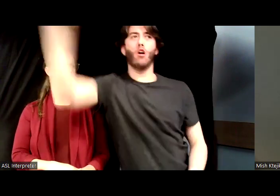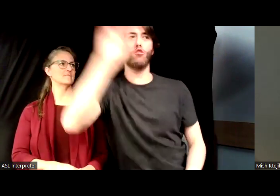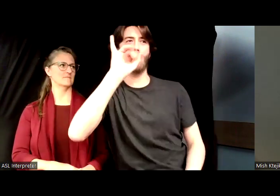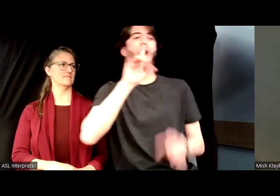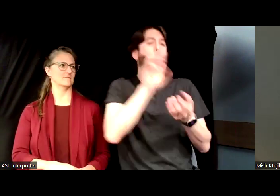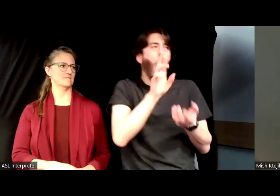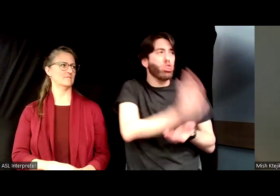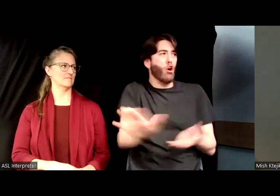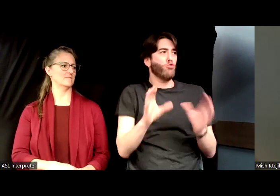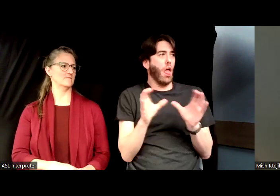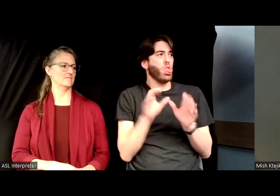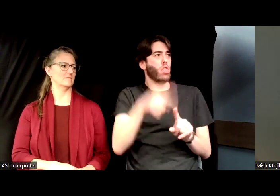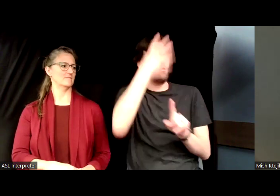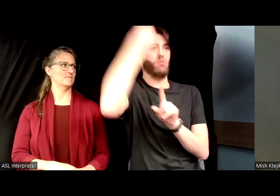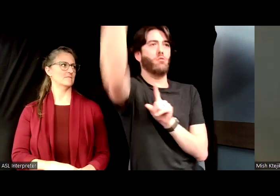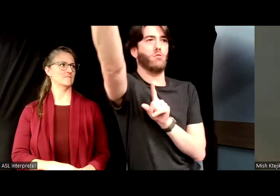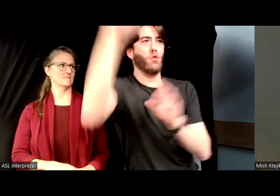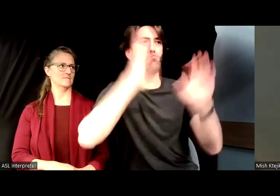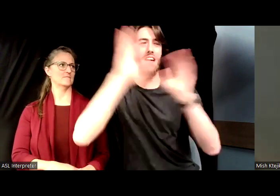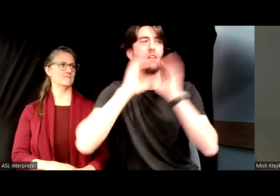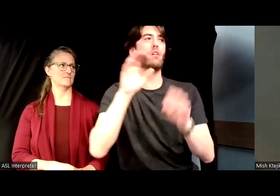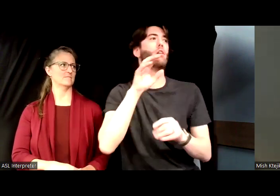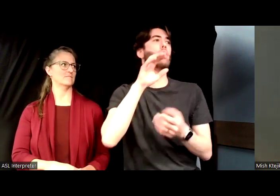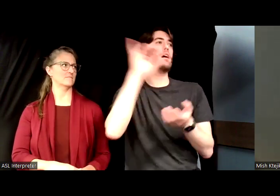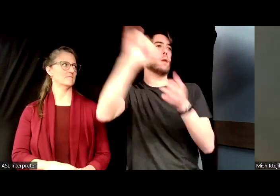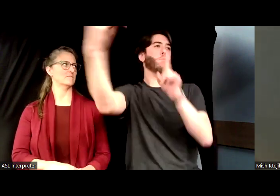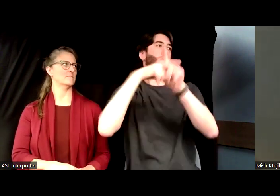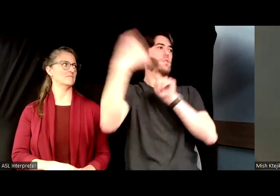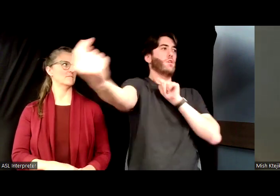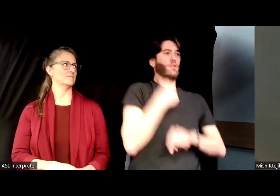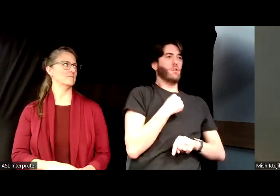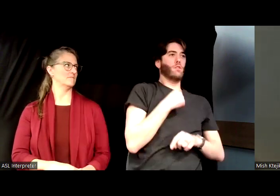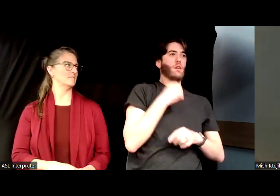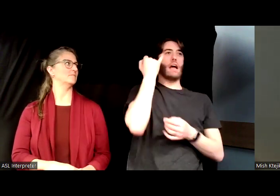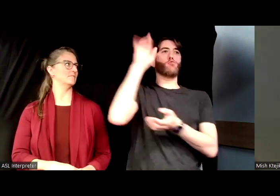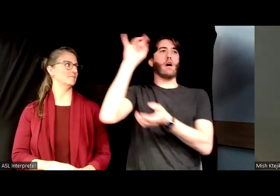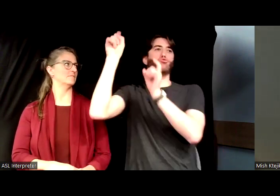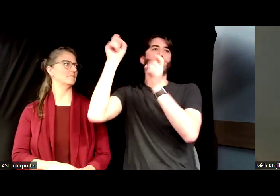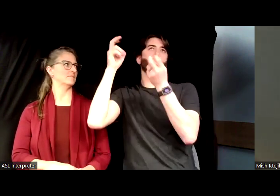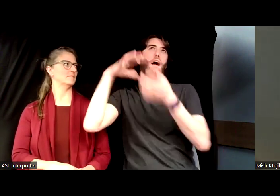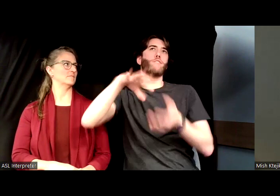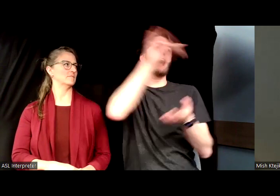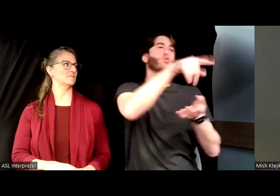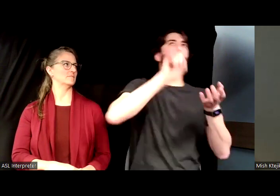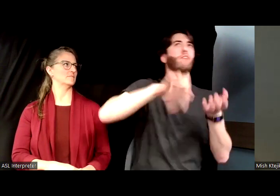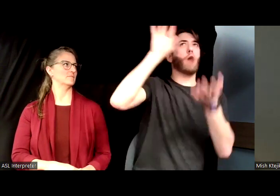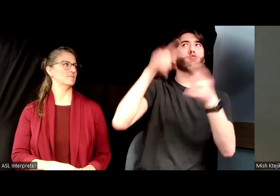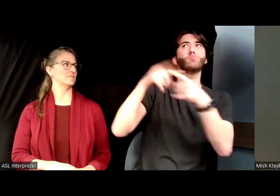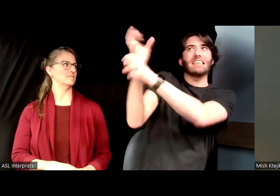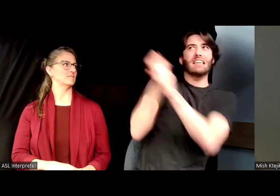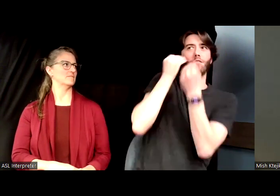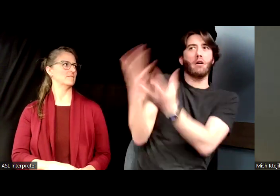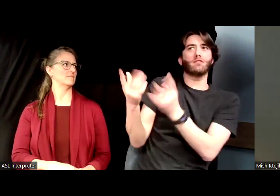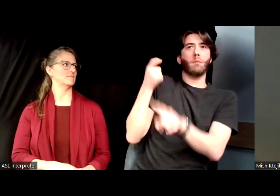misconduct in their license, they need to let RID know somehow to communicate. The state needs to apply.